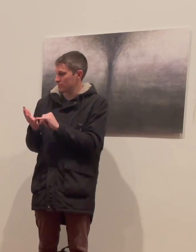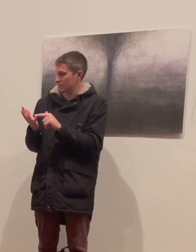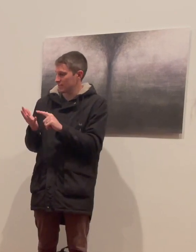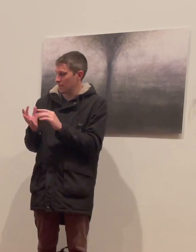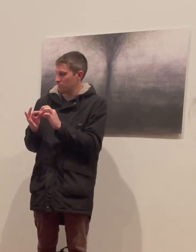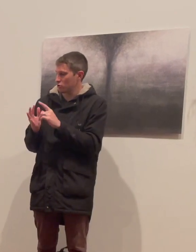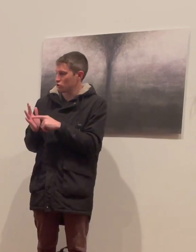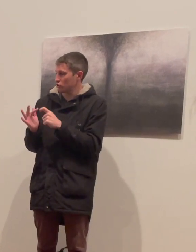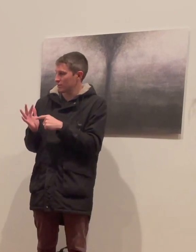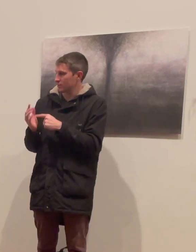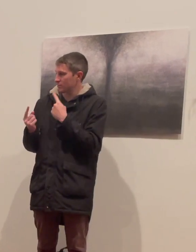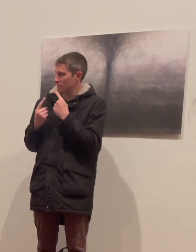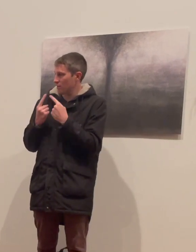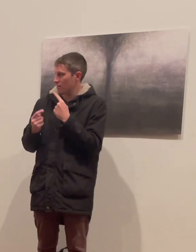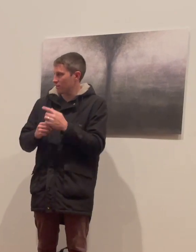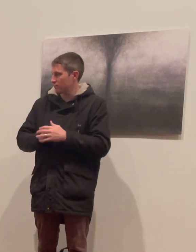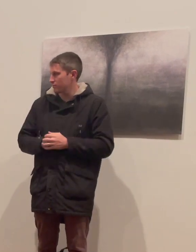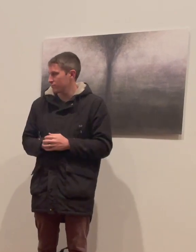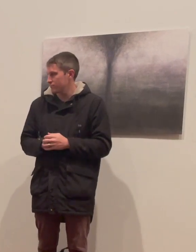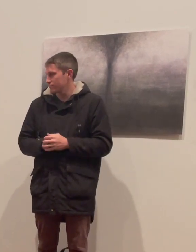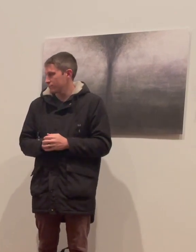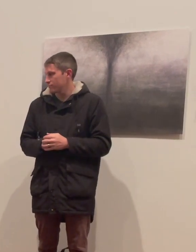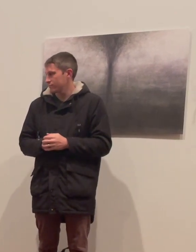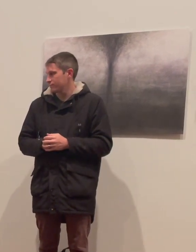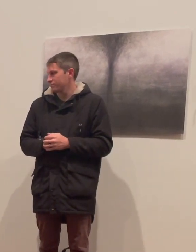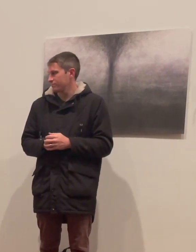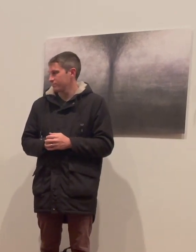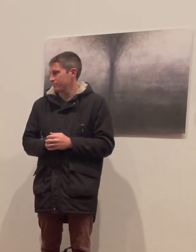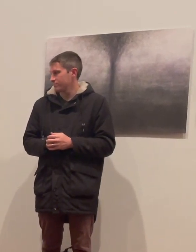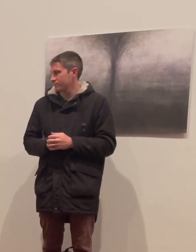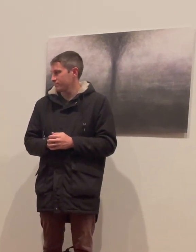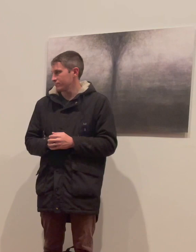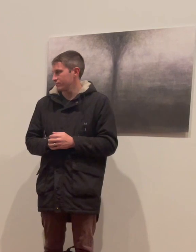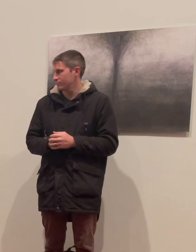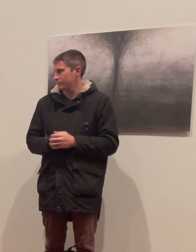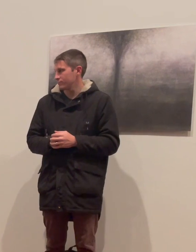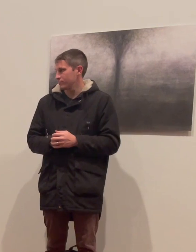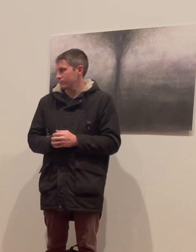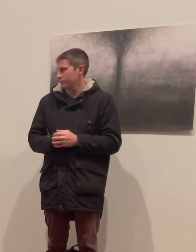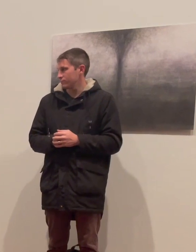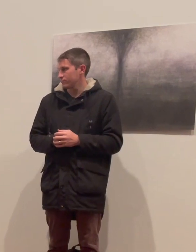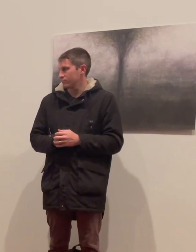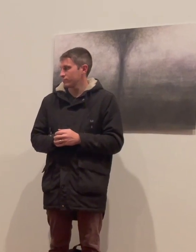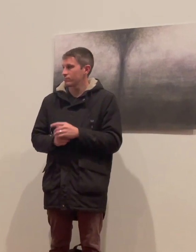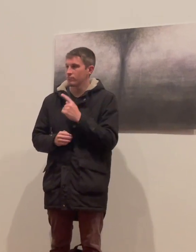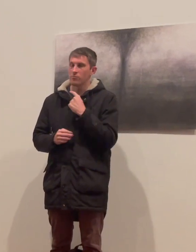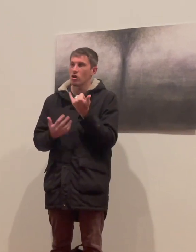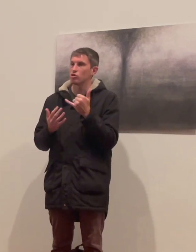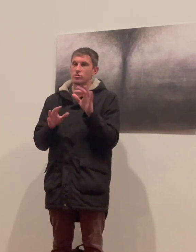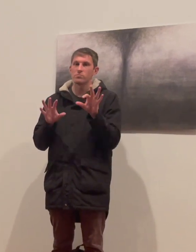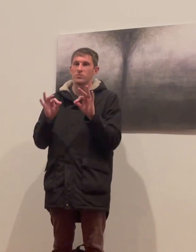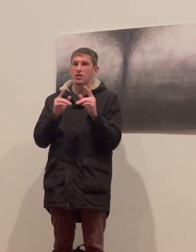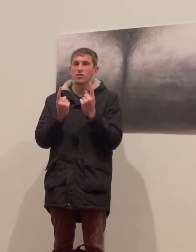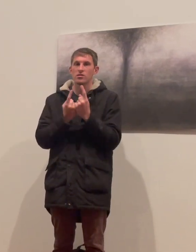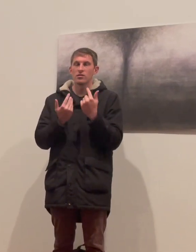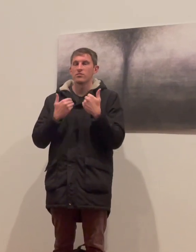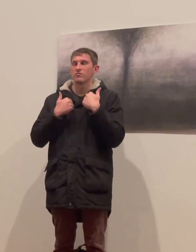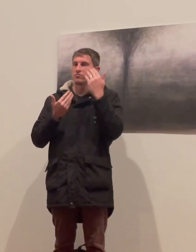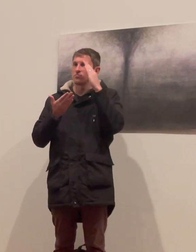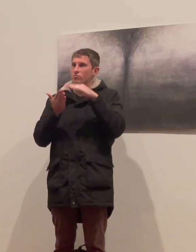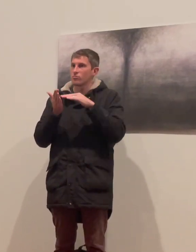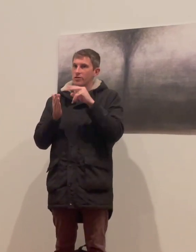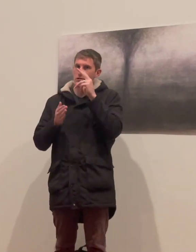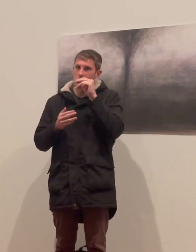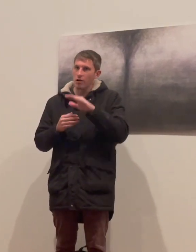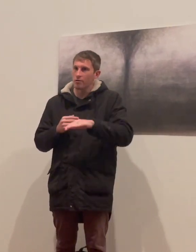for your artworks? My art is about childhood a lot, memories I have from growing up and family.